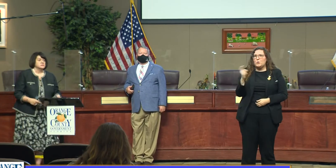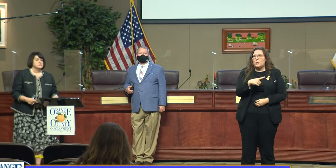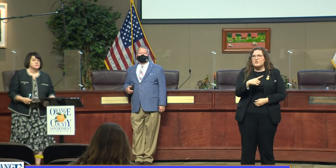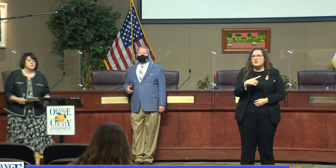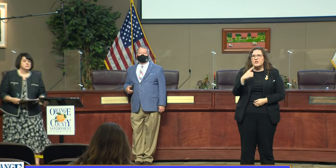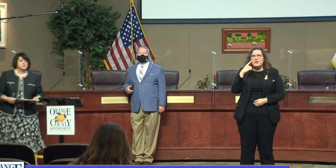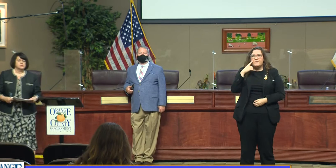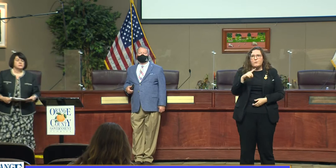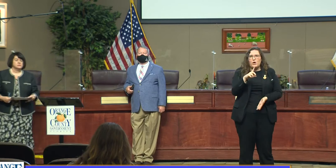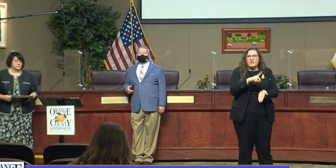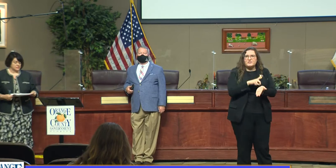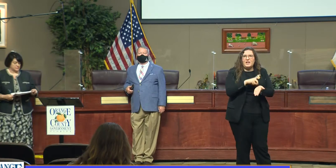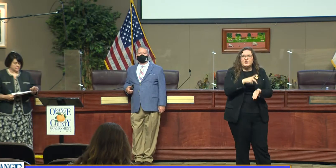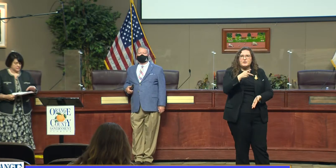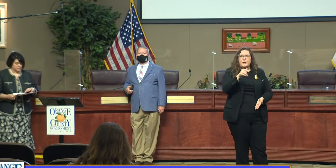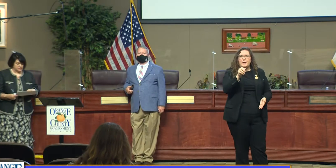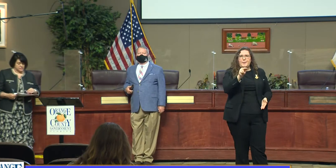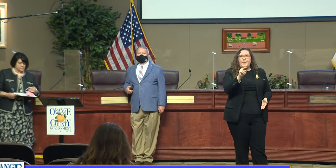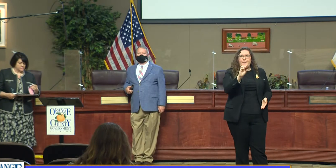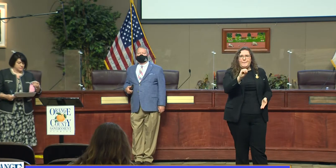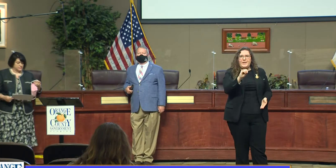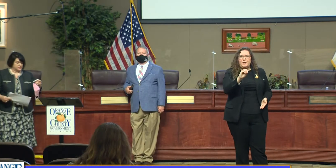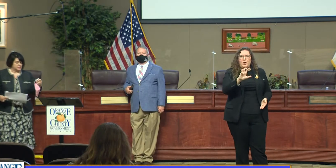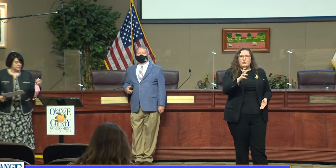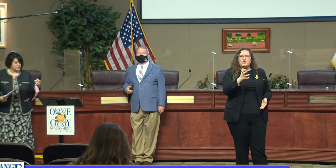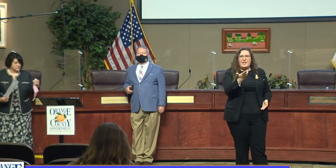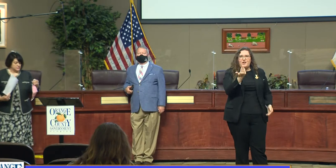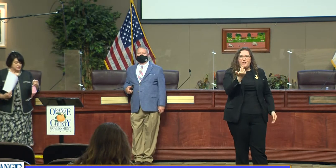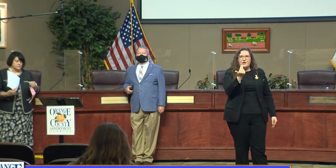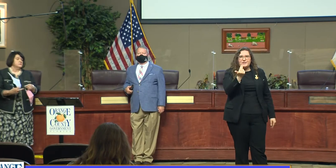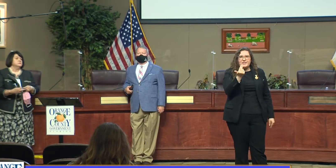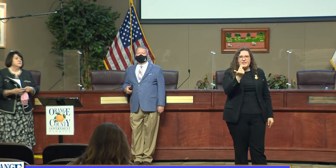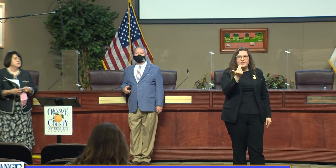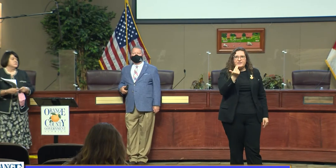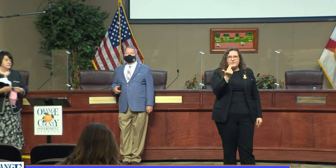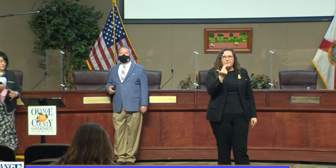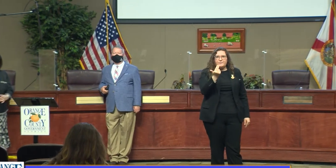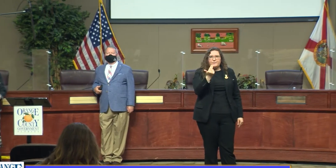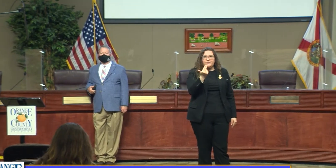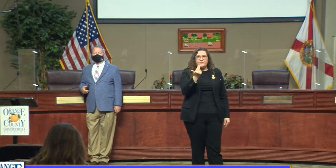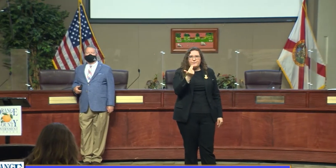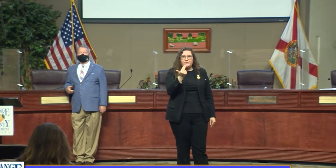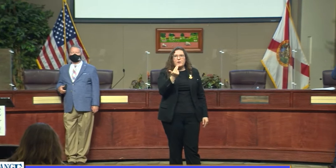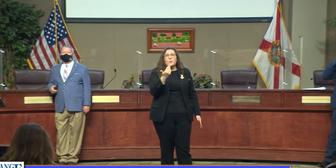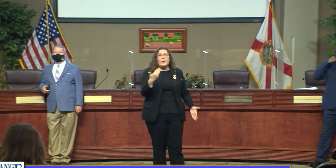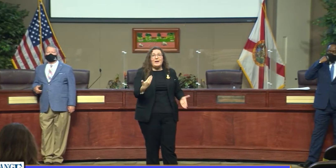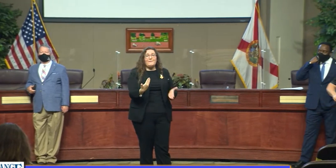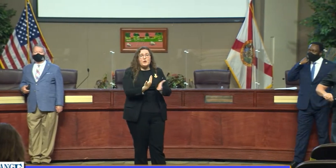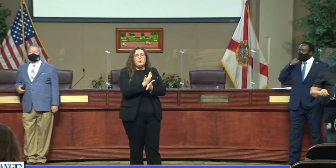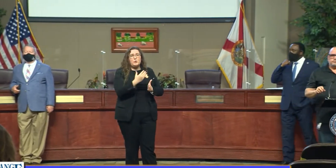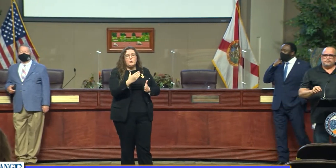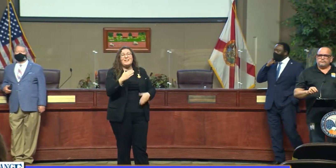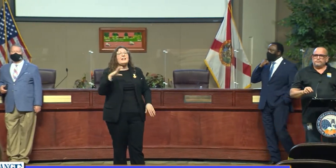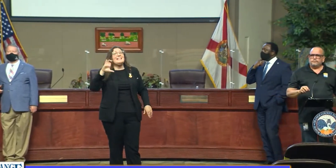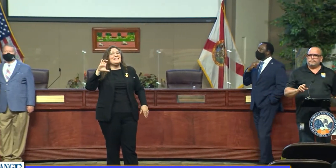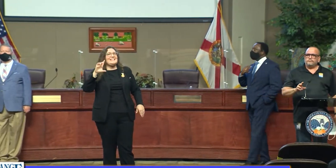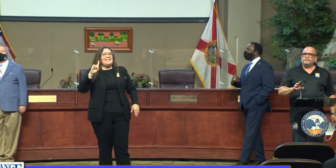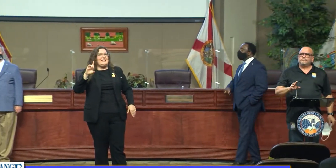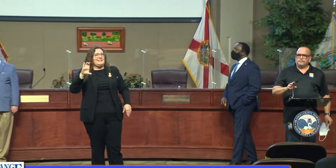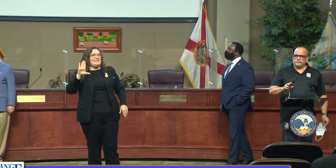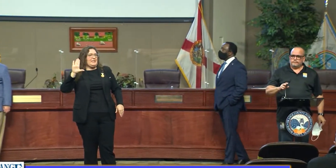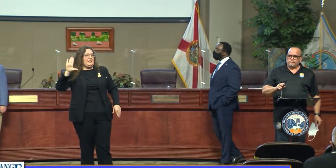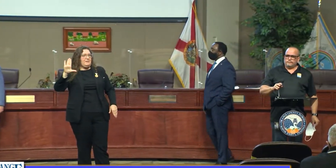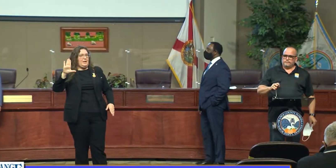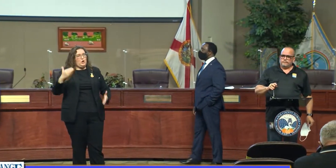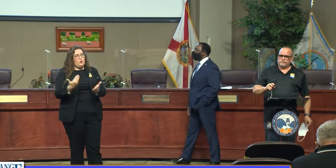Questions for Dr. Pino. This is Sharon Stone with News 13. There's new guidance from the CDC about double masking.